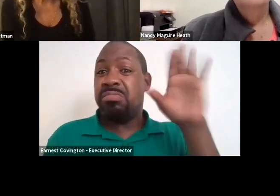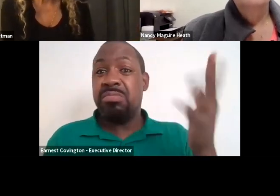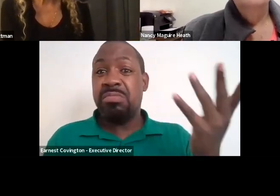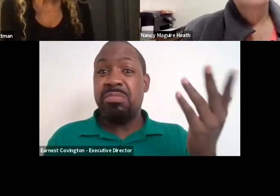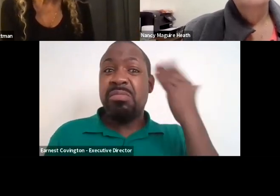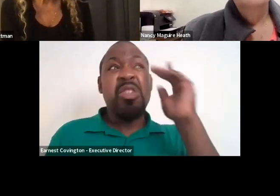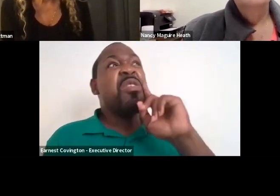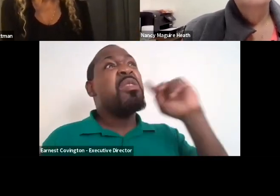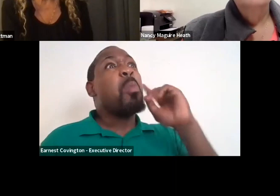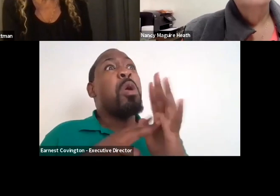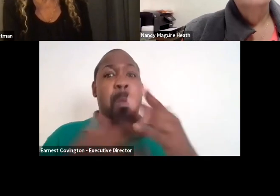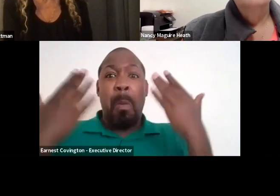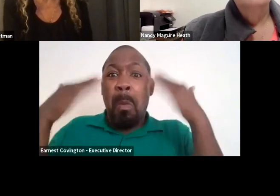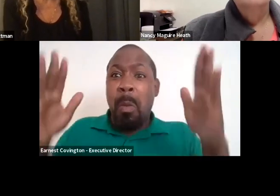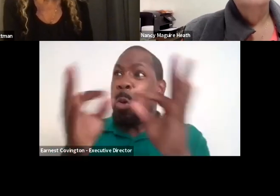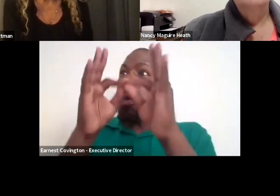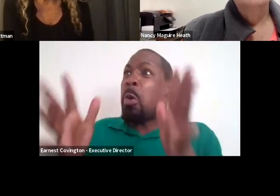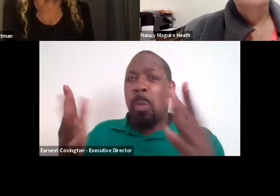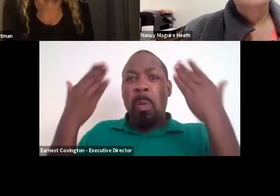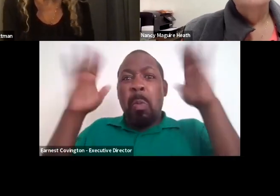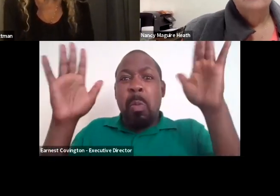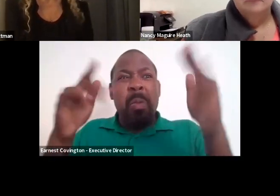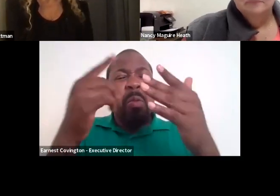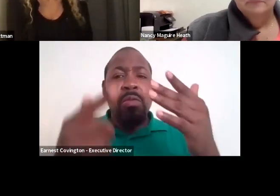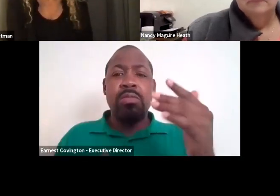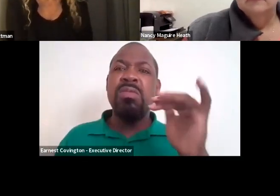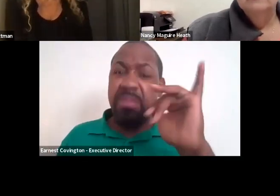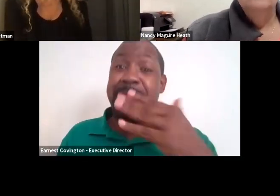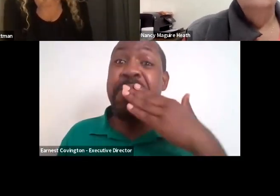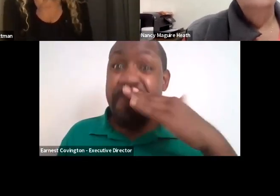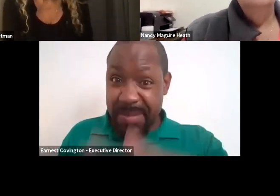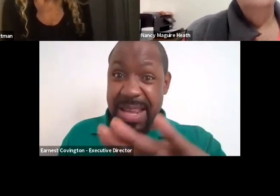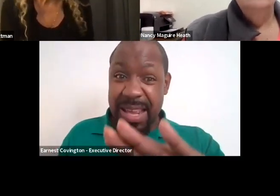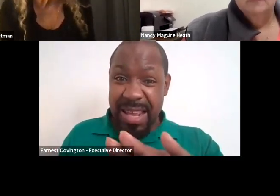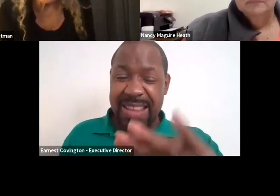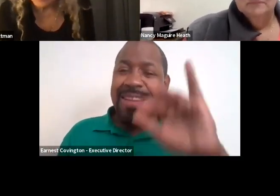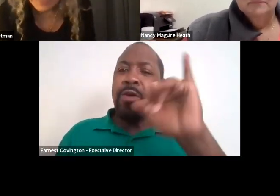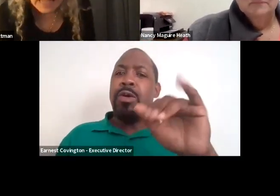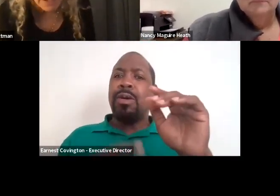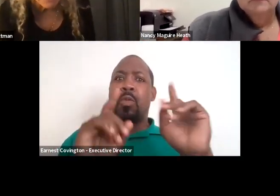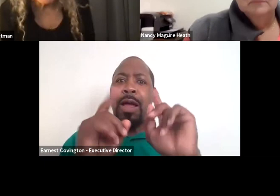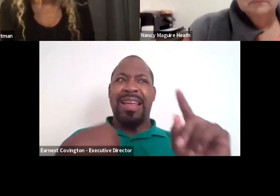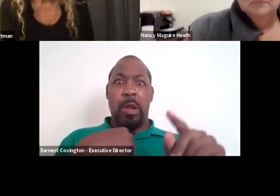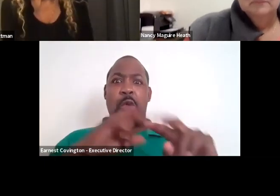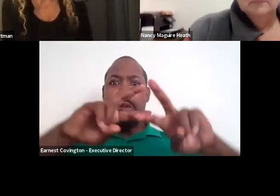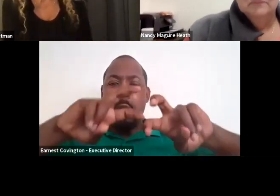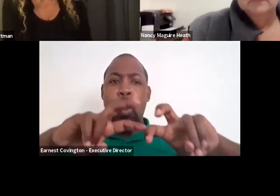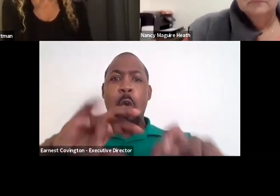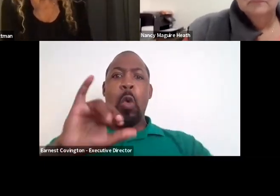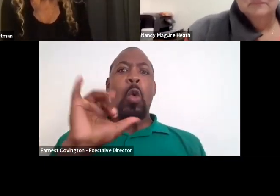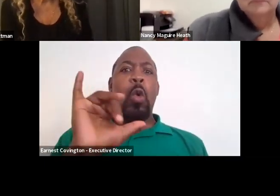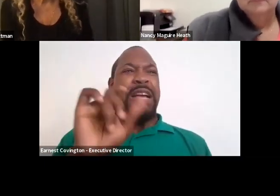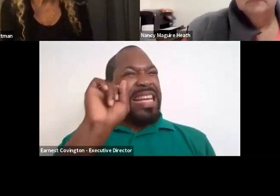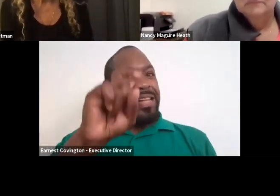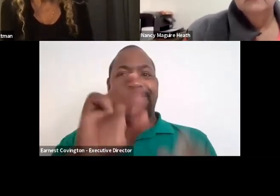what's happening out in the deaf community. Another 60% do not understand what being deaf is and why